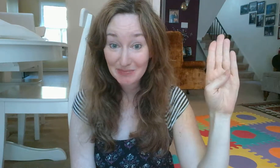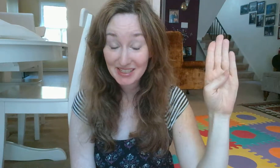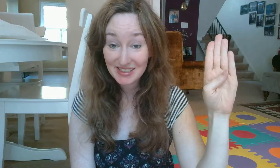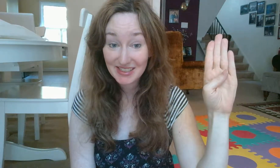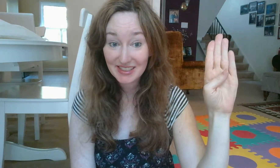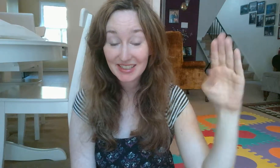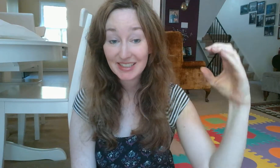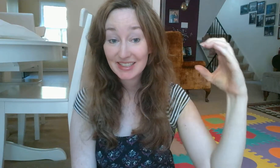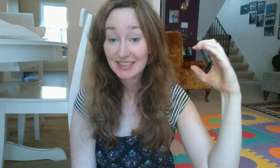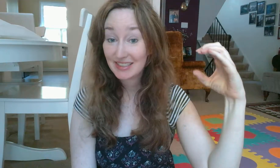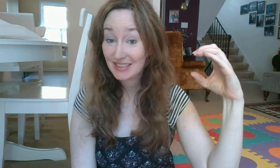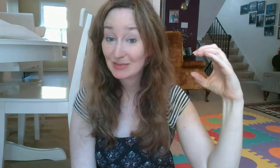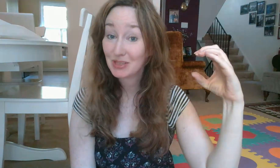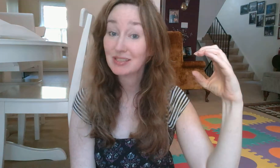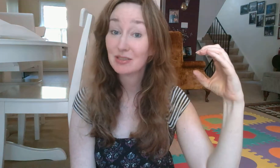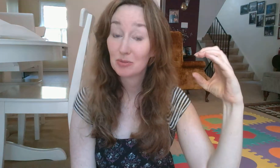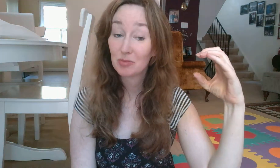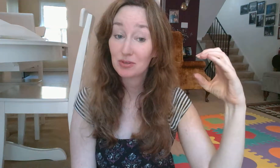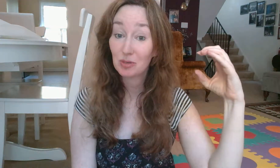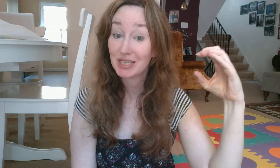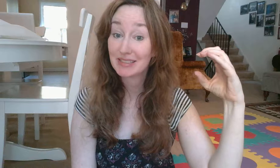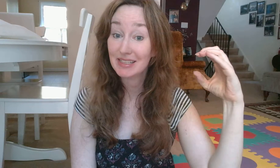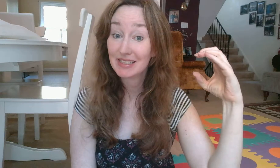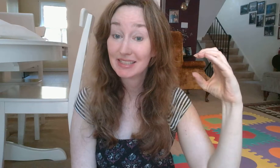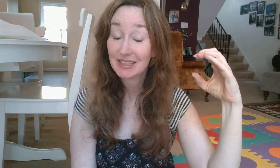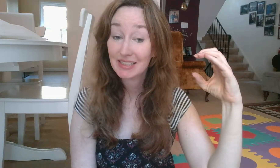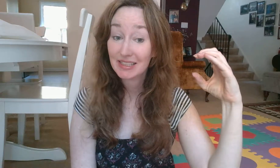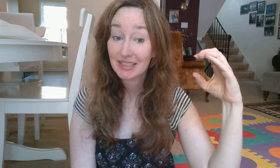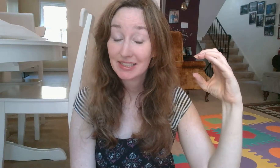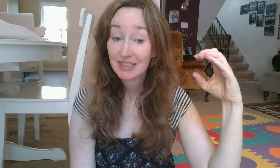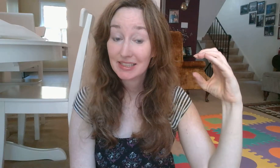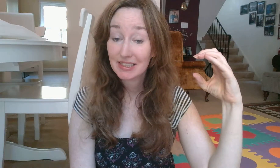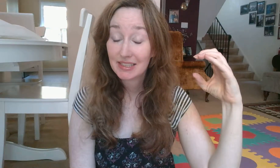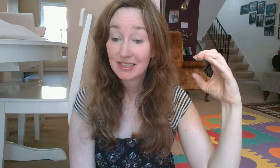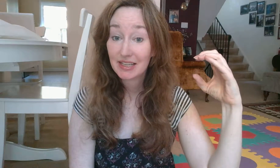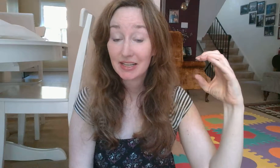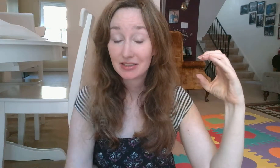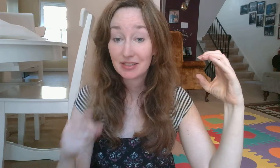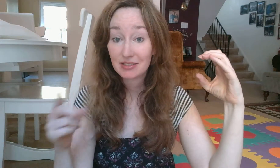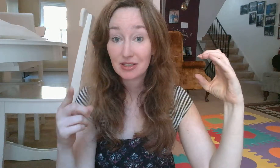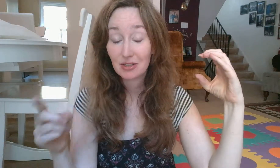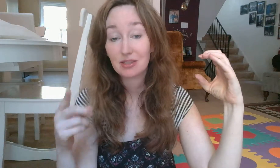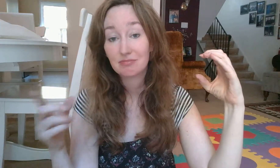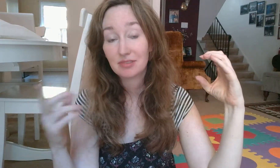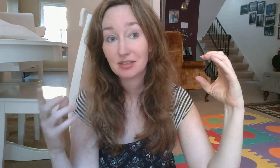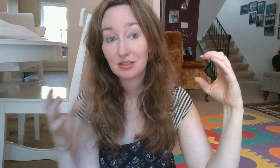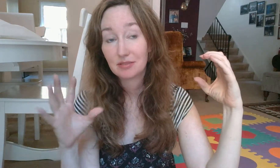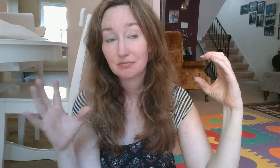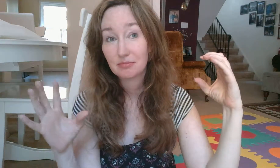B. C is pretty easy to remember, you make a C. And I'll tell you the